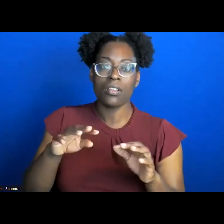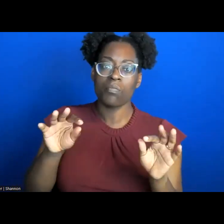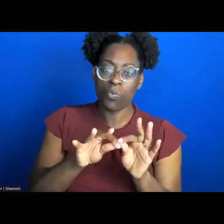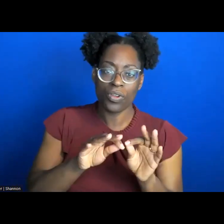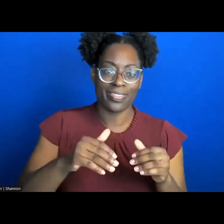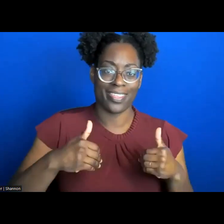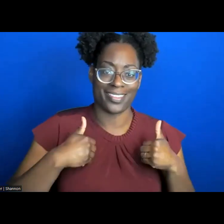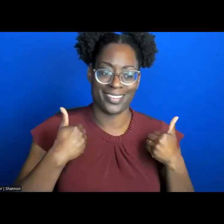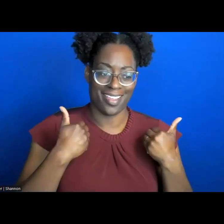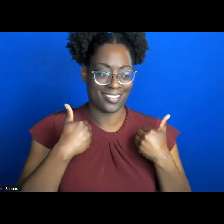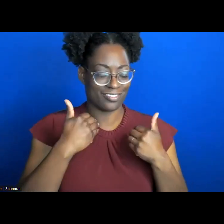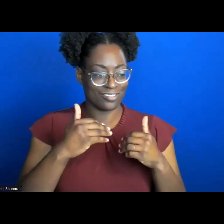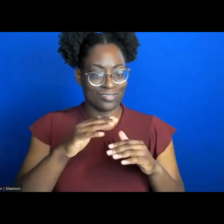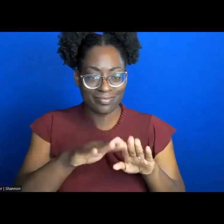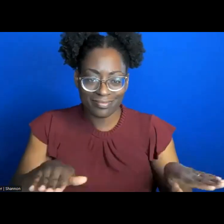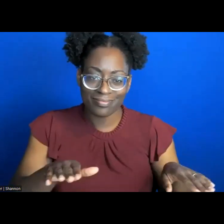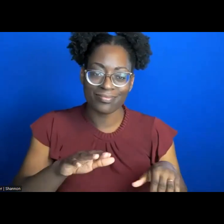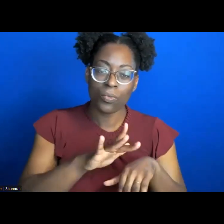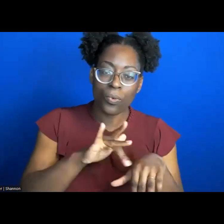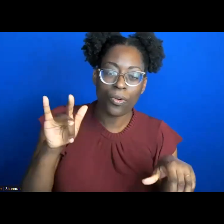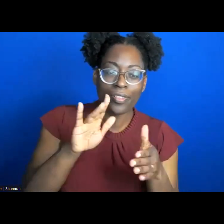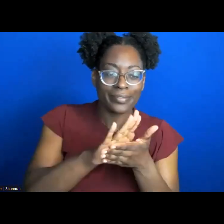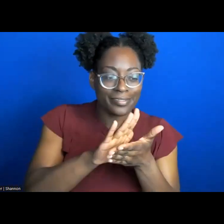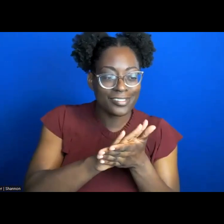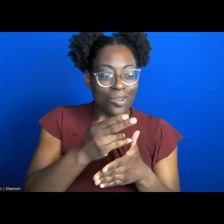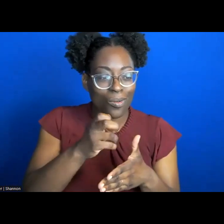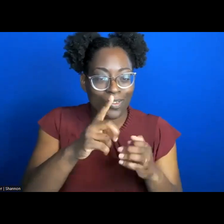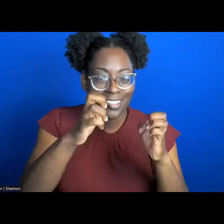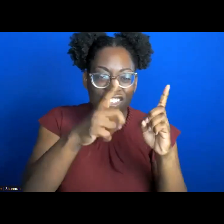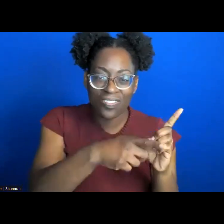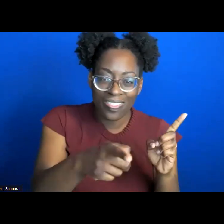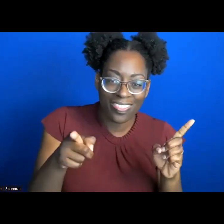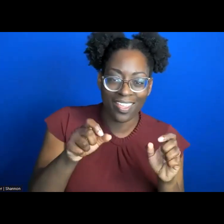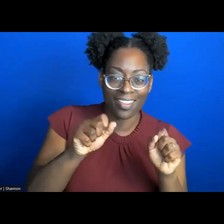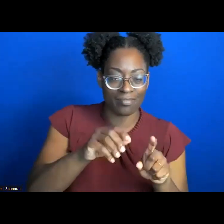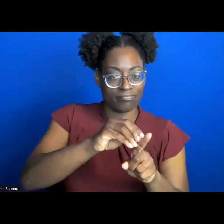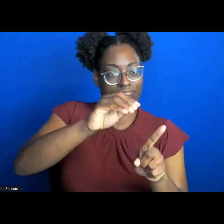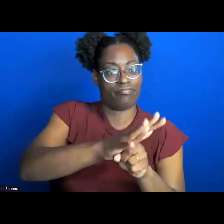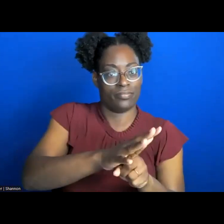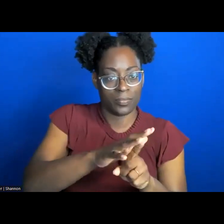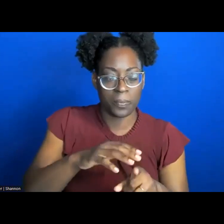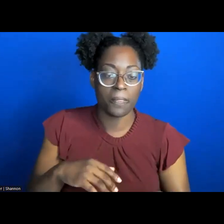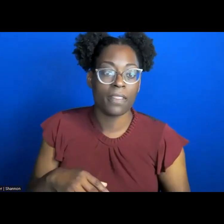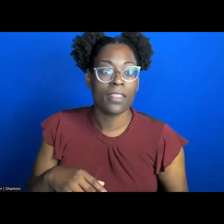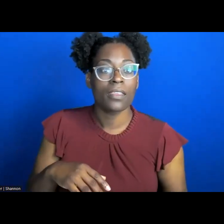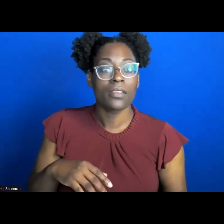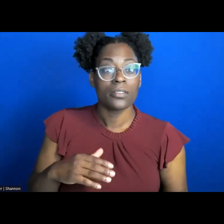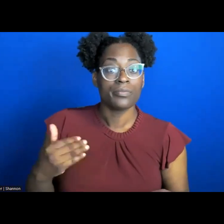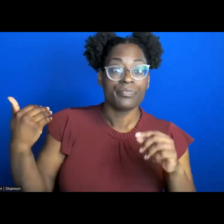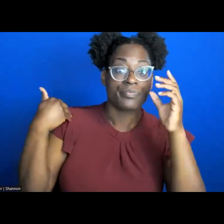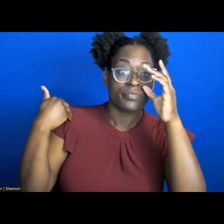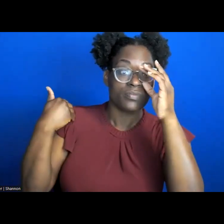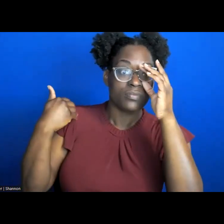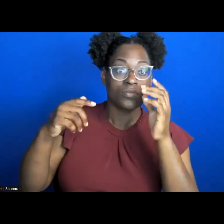in 2021, during the pandemic, 2,000 attendees signed on and stayed on for 3 hours. The feedback